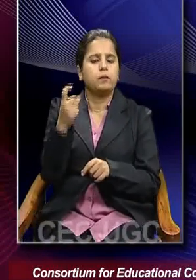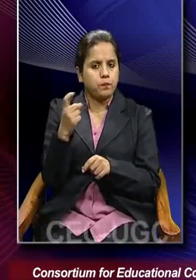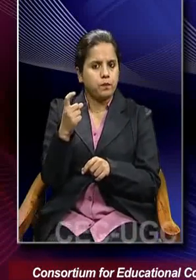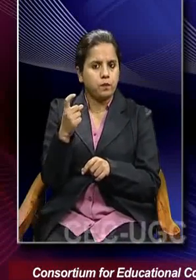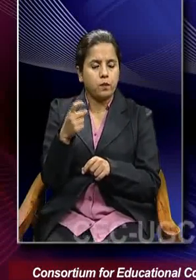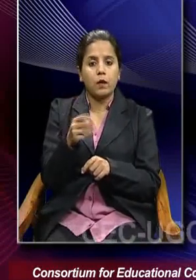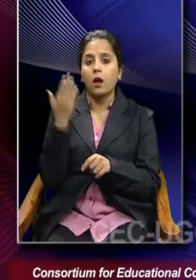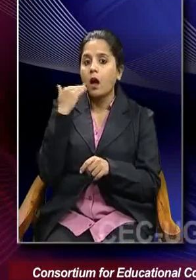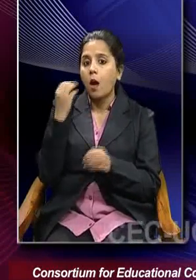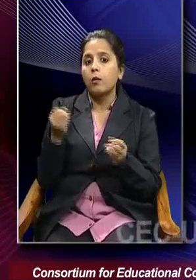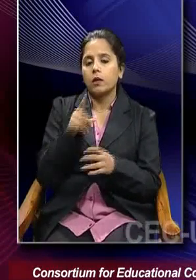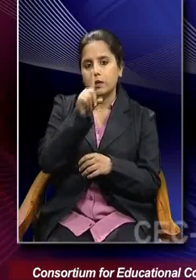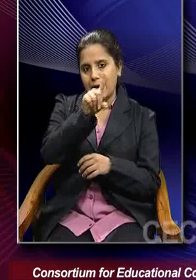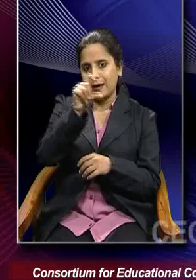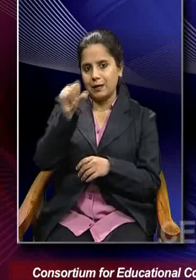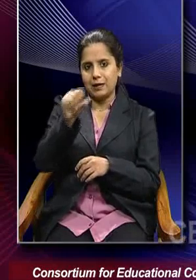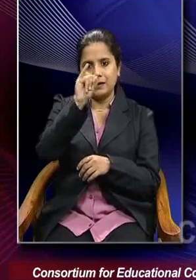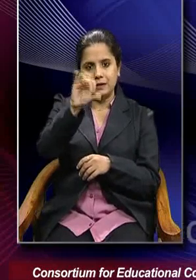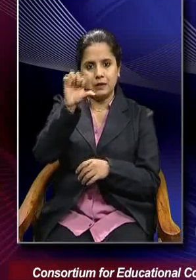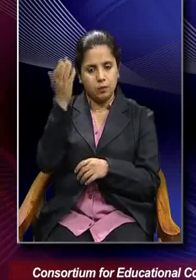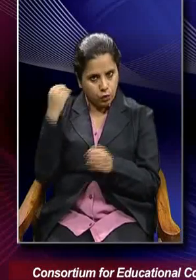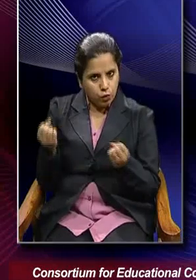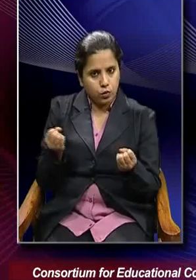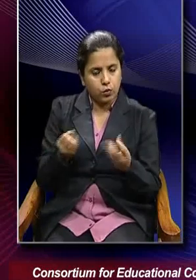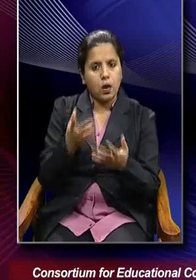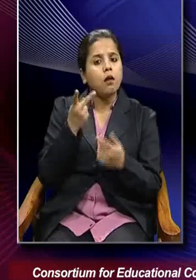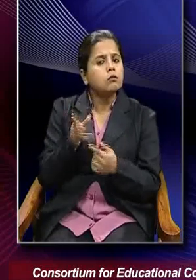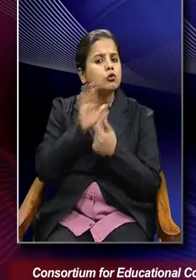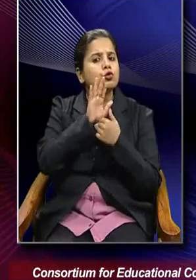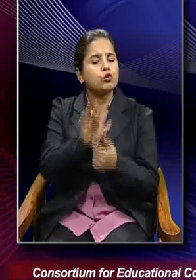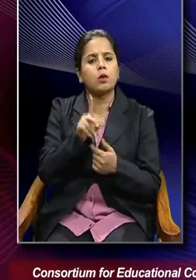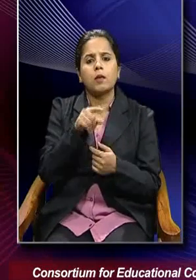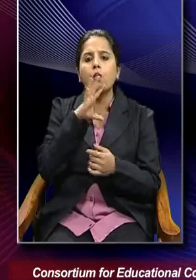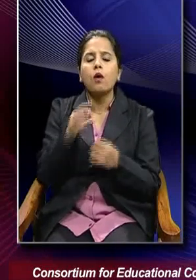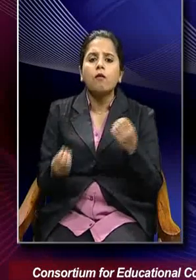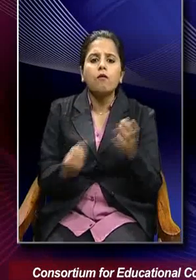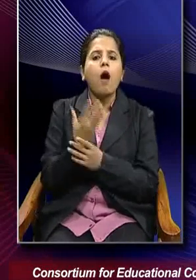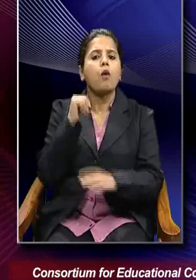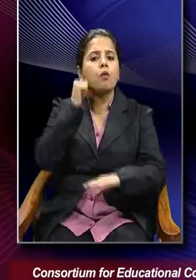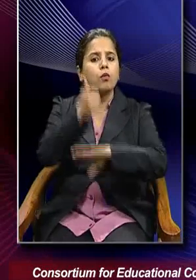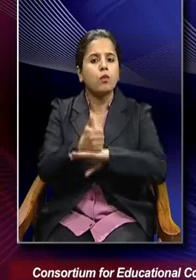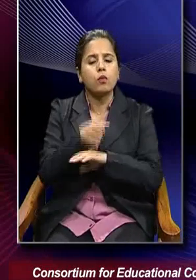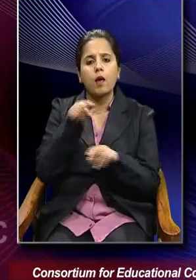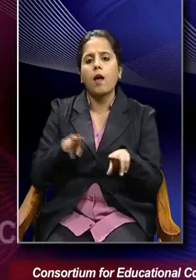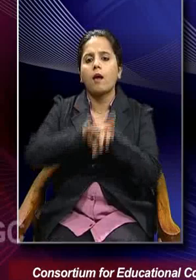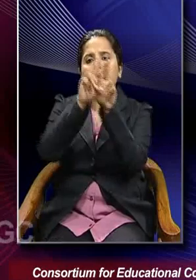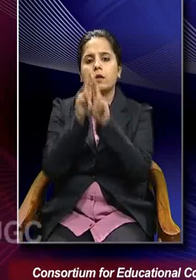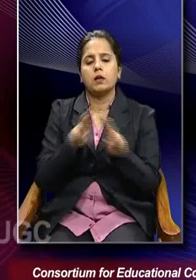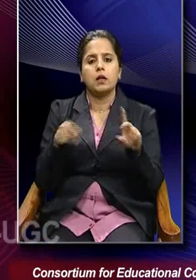since 1969. This marks the founding of the